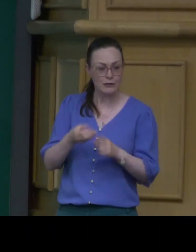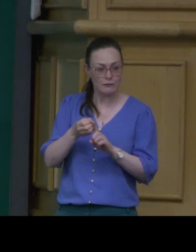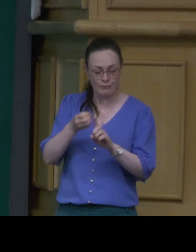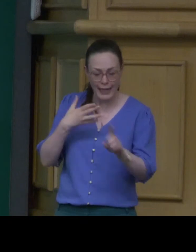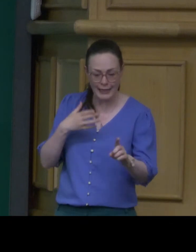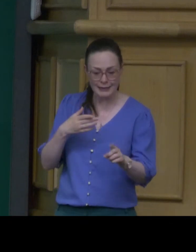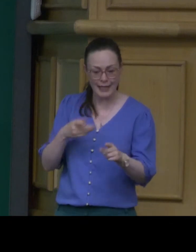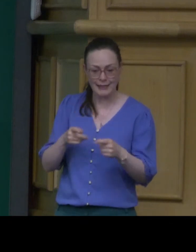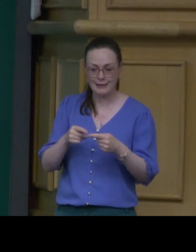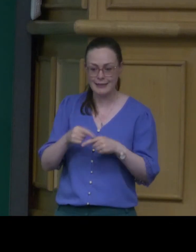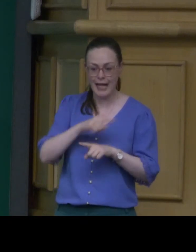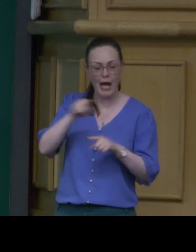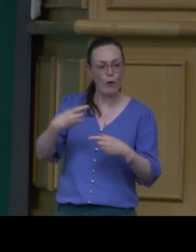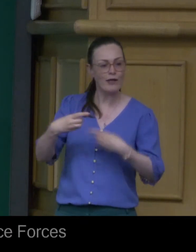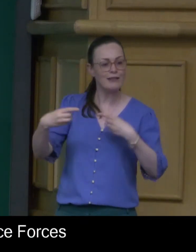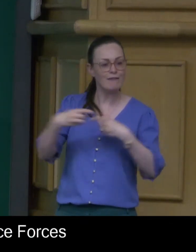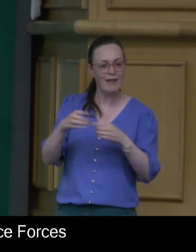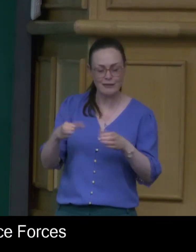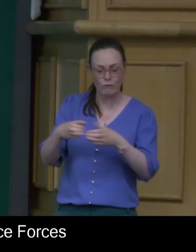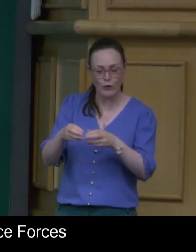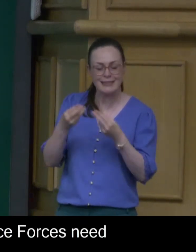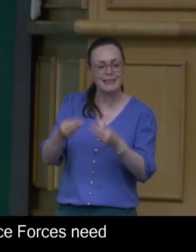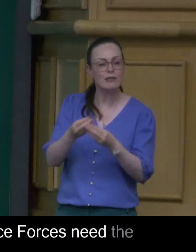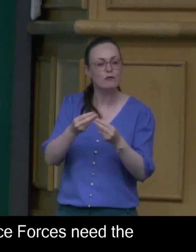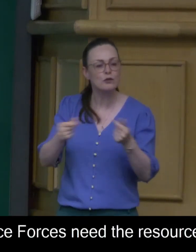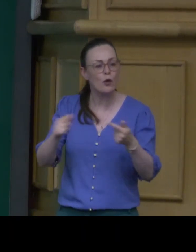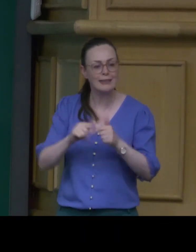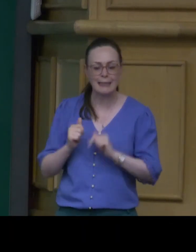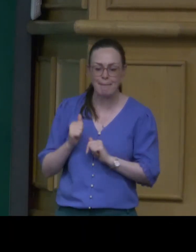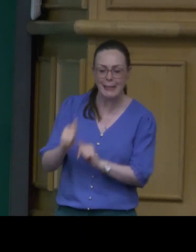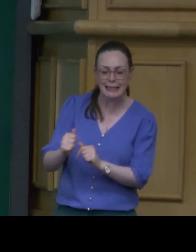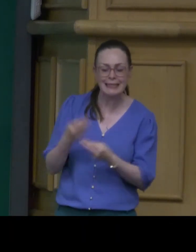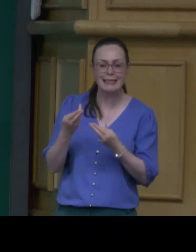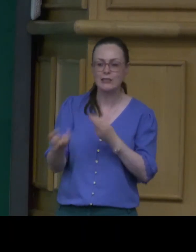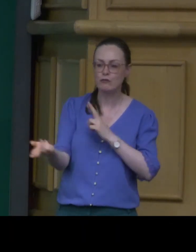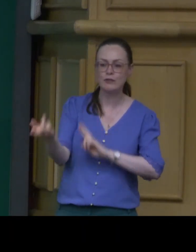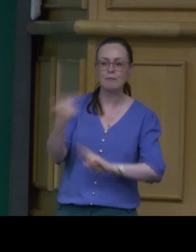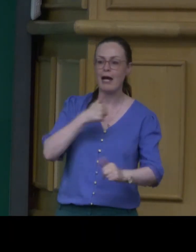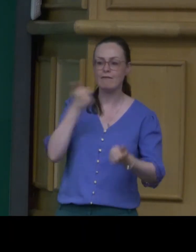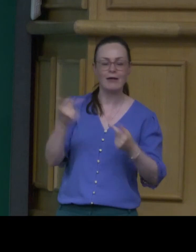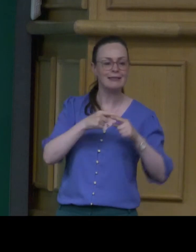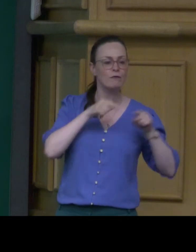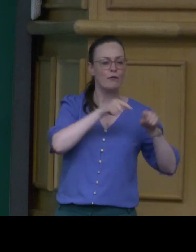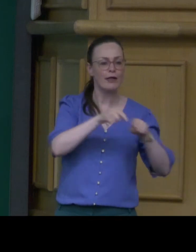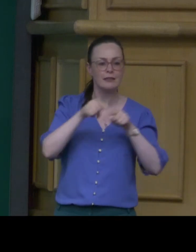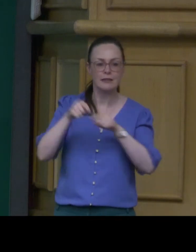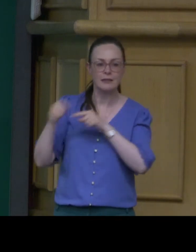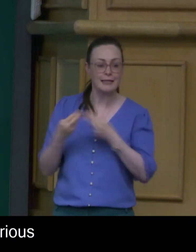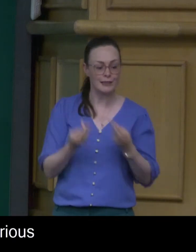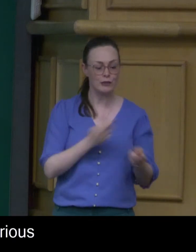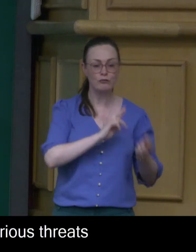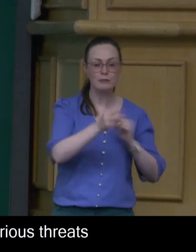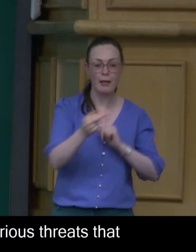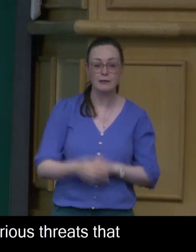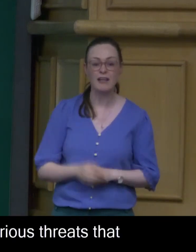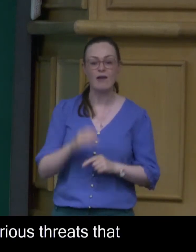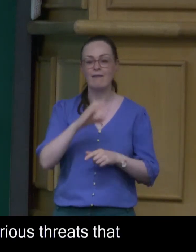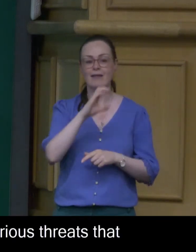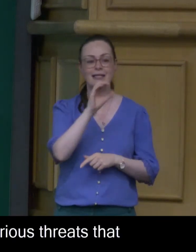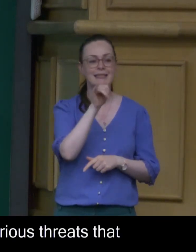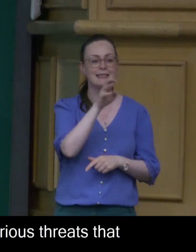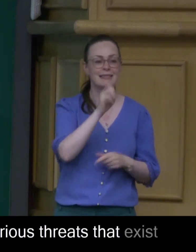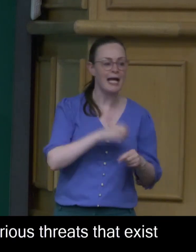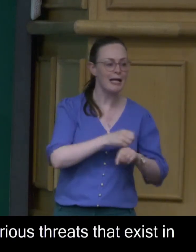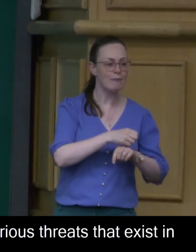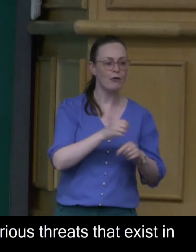forces need the resources and the ability to respond to the various threats that exist in cyber,